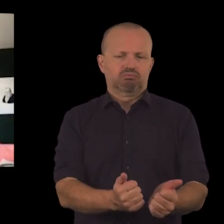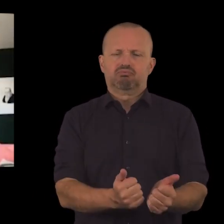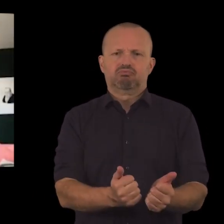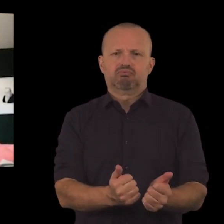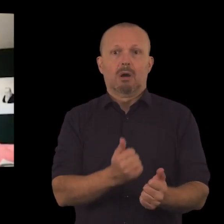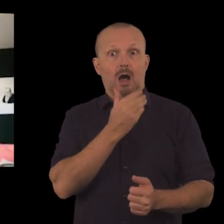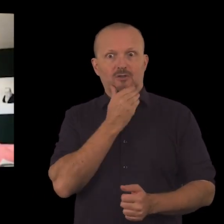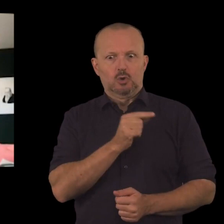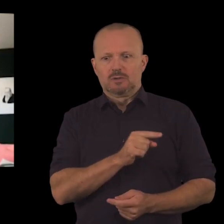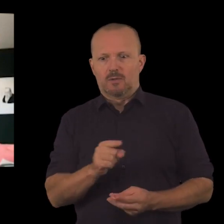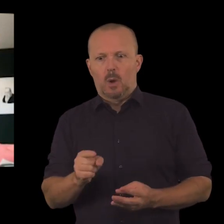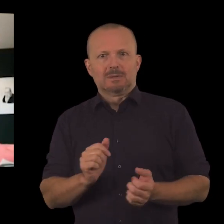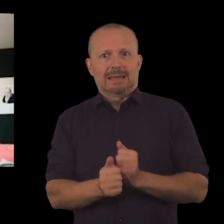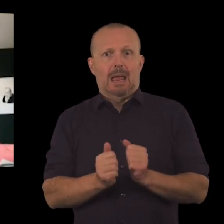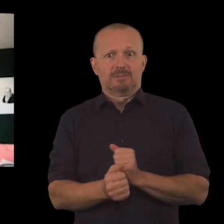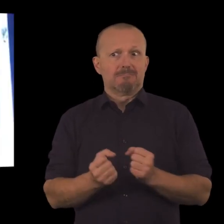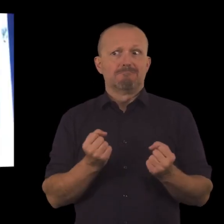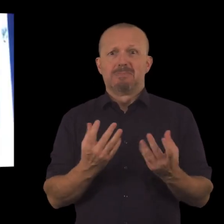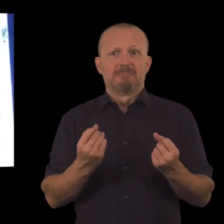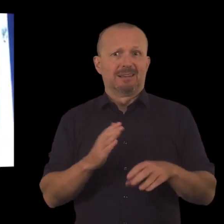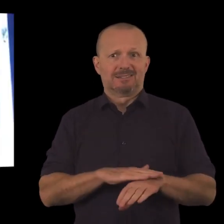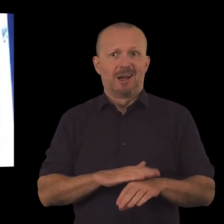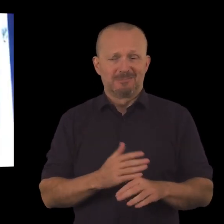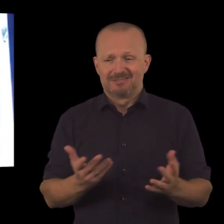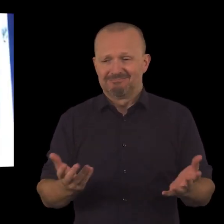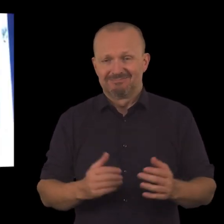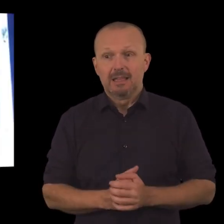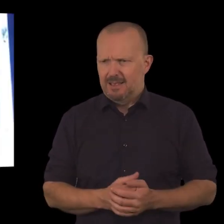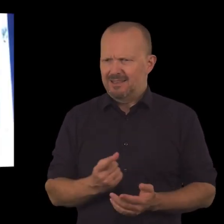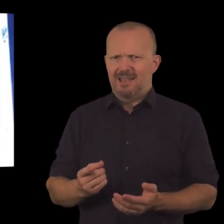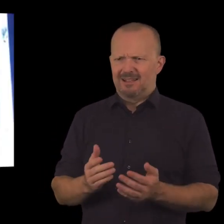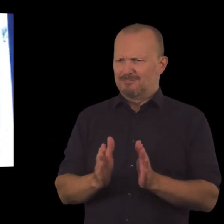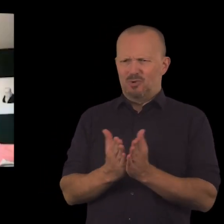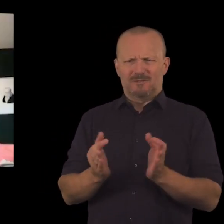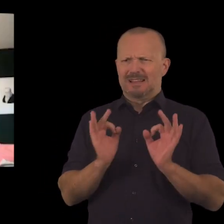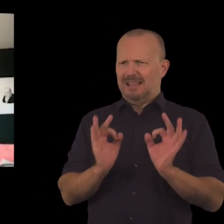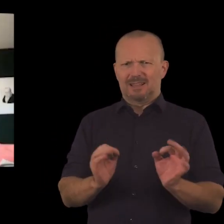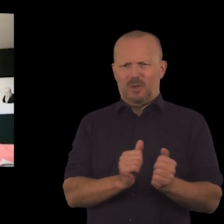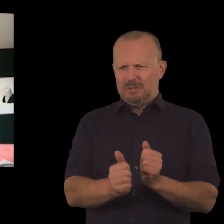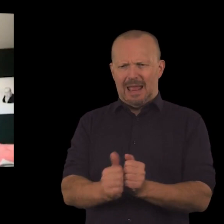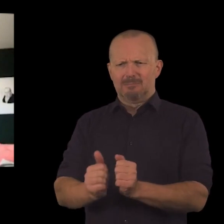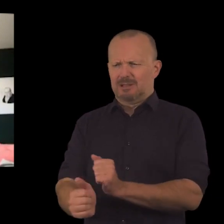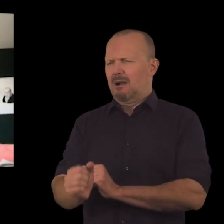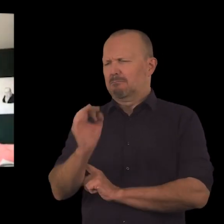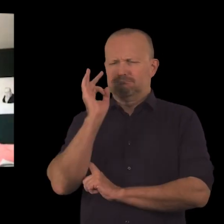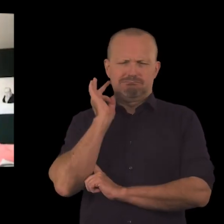Yeah, I've used those games many times. They're absolute classics for a reason, right?